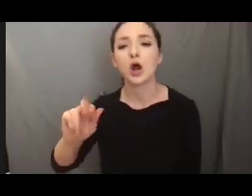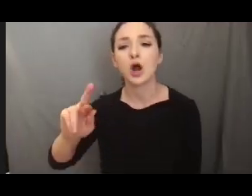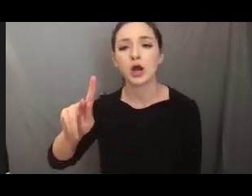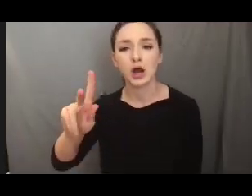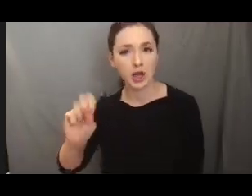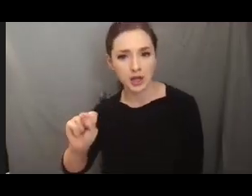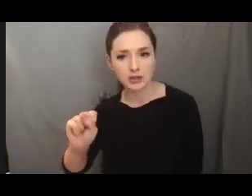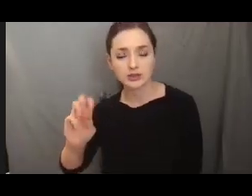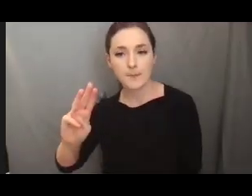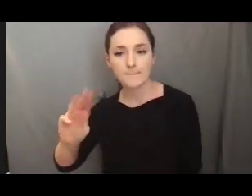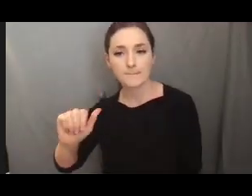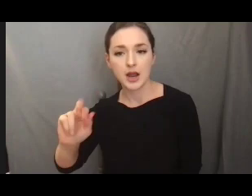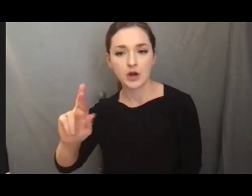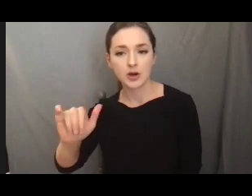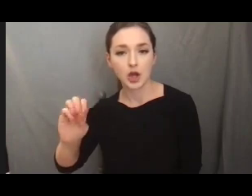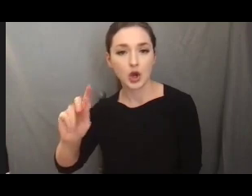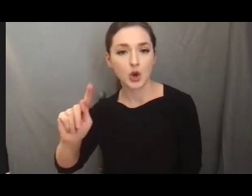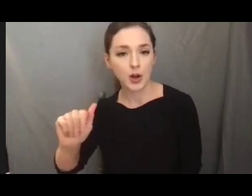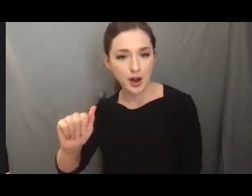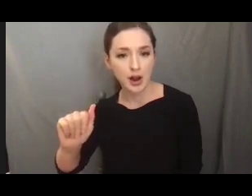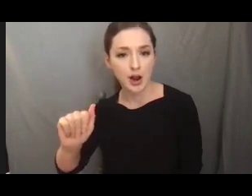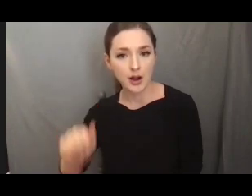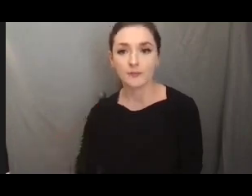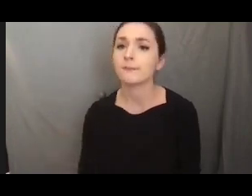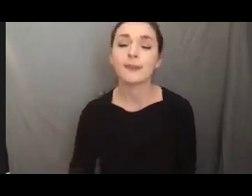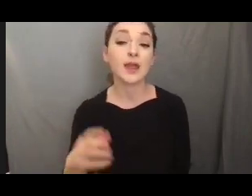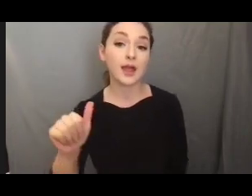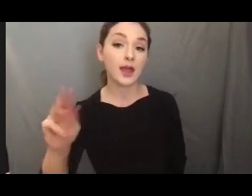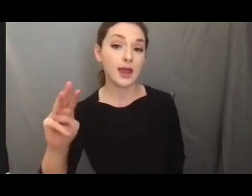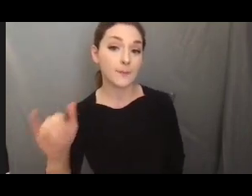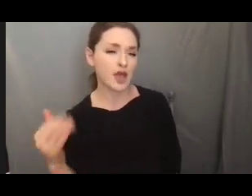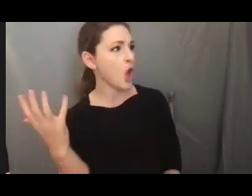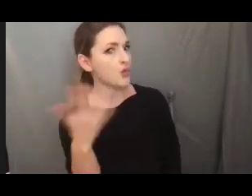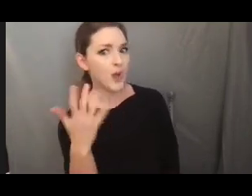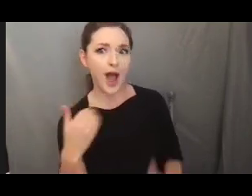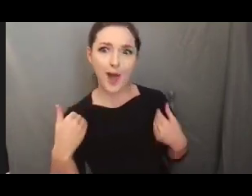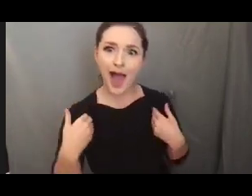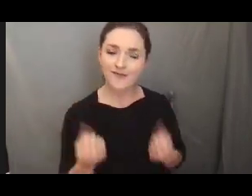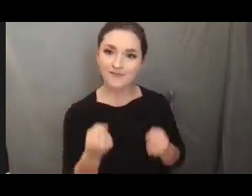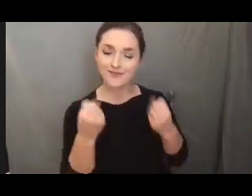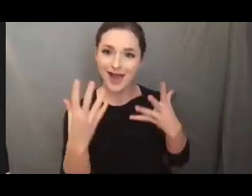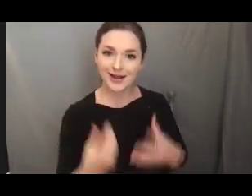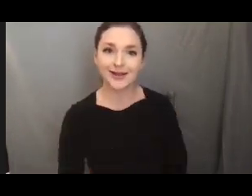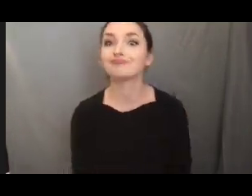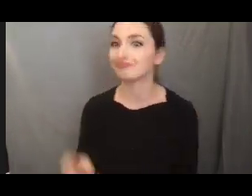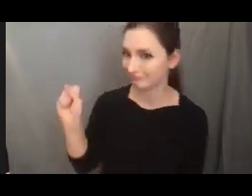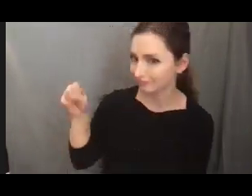Awesome. He's got a couple of them. Yep. Yeah. Another one. Yeah. Sweet. Yeah. There's a few Those are athletes up cool. there a couple times. Yeah.